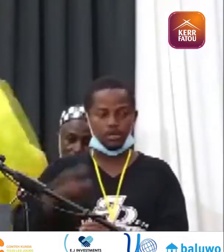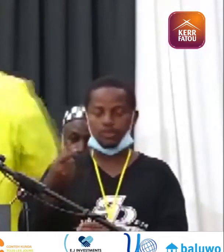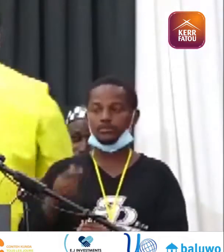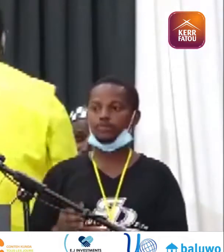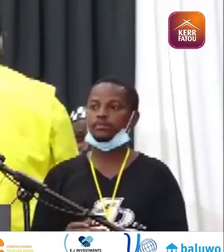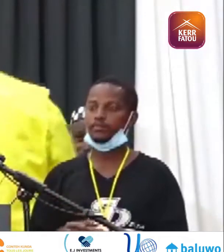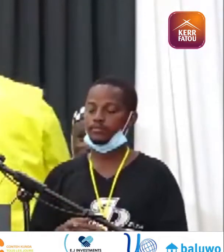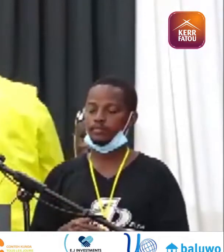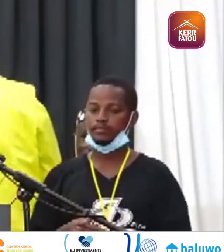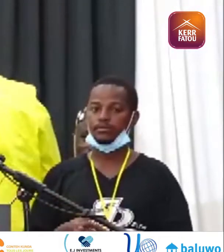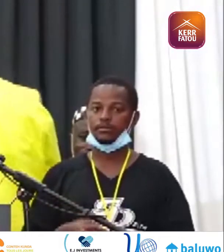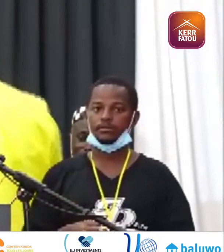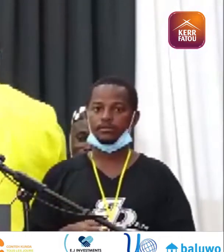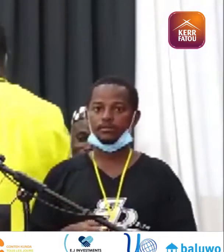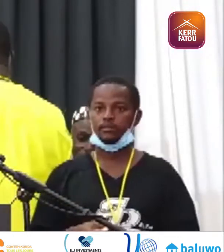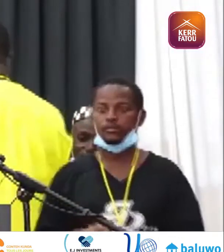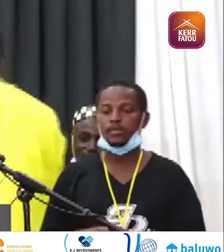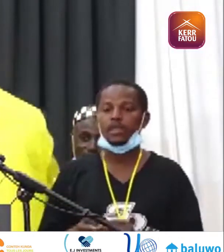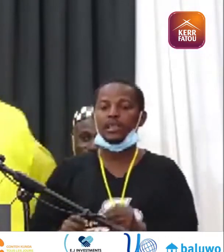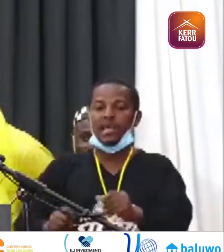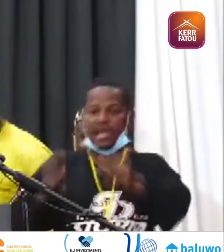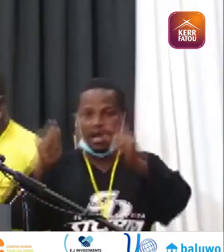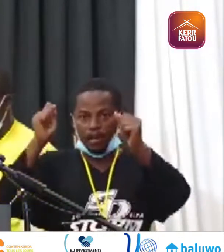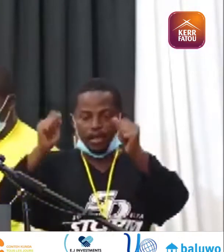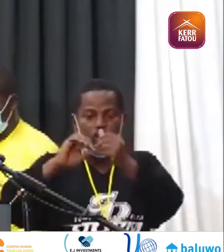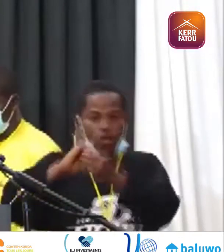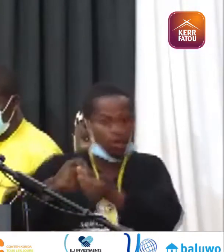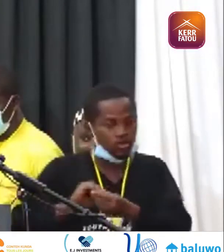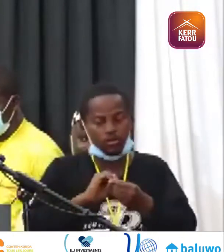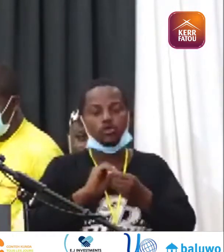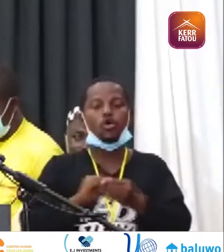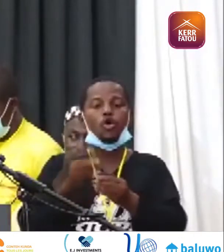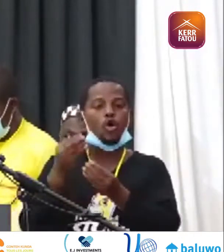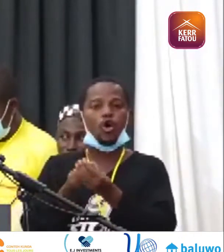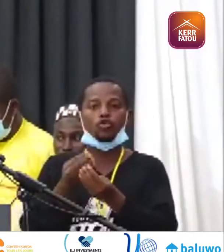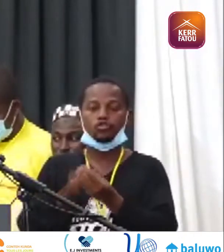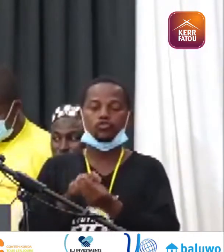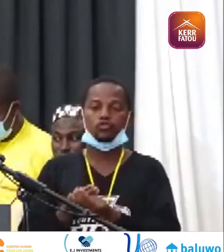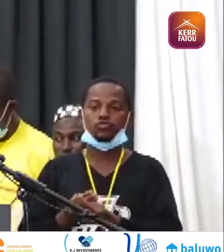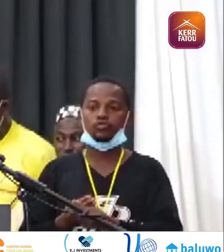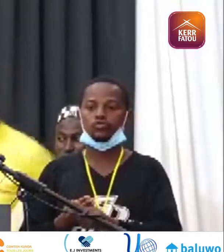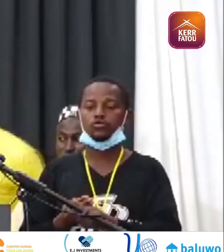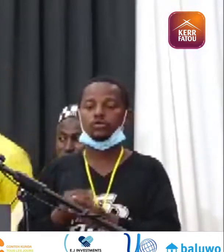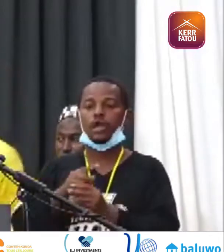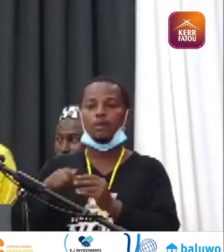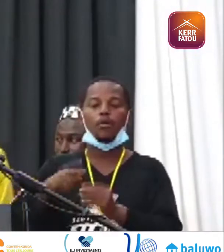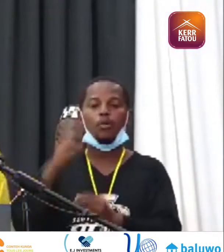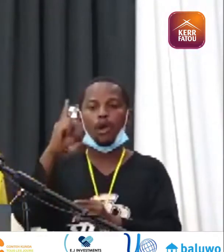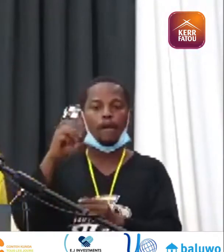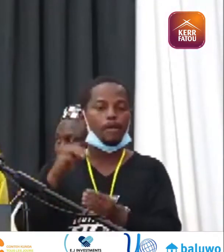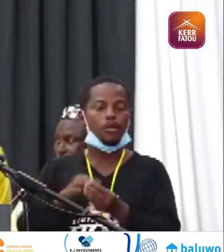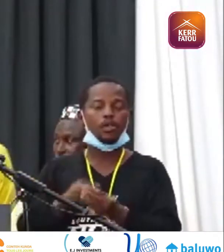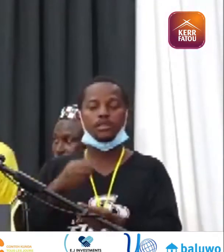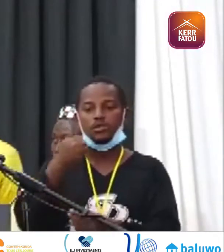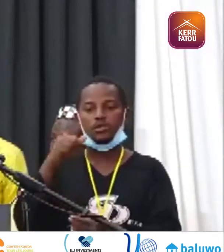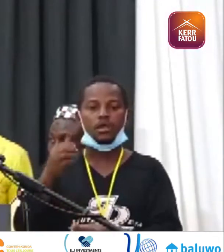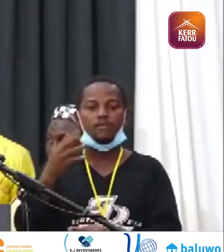expenses. The campaign and organizing costs also amounted to